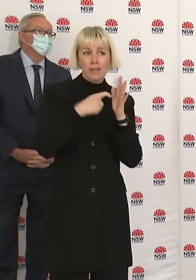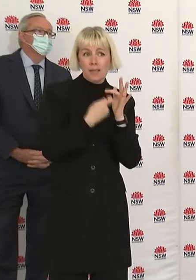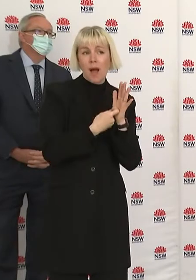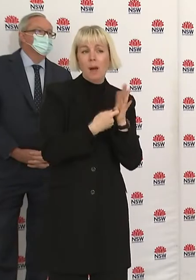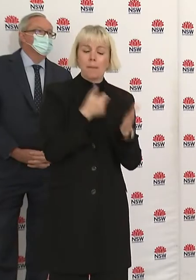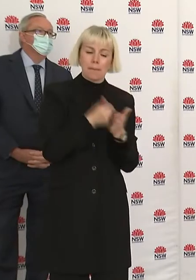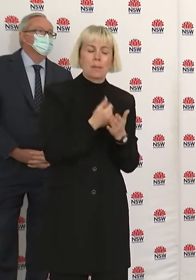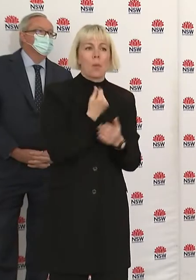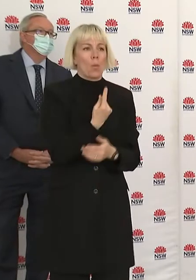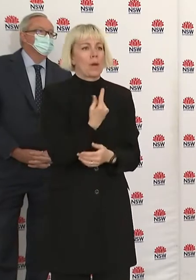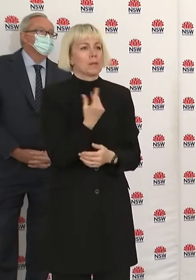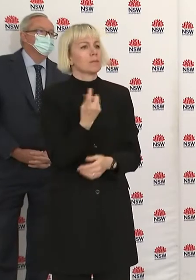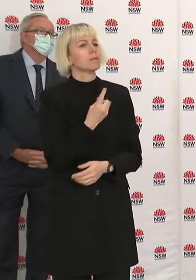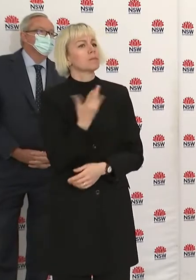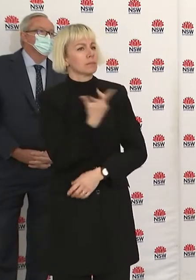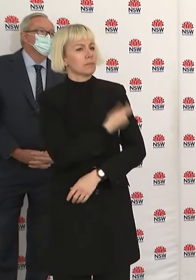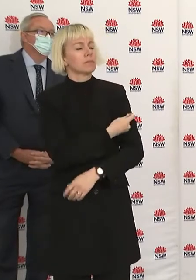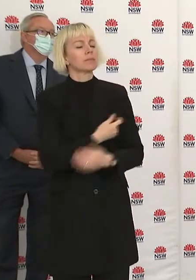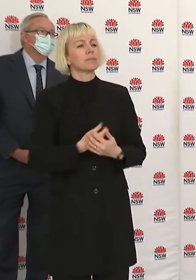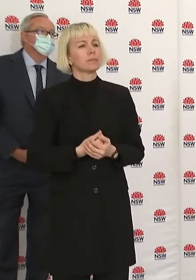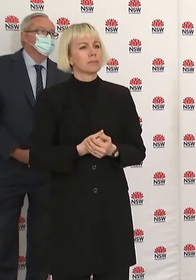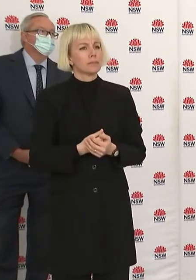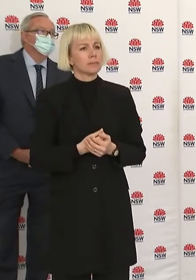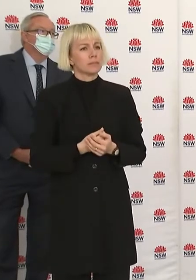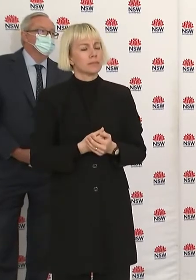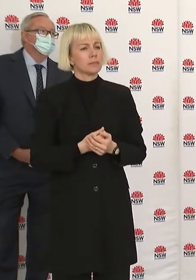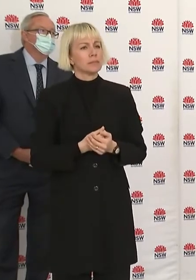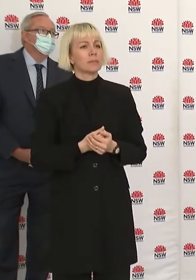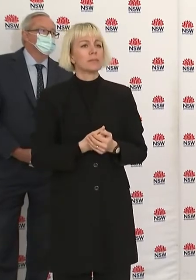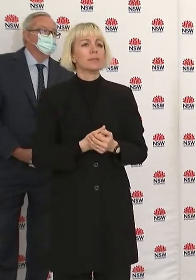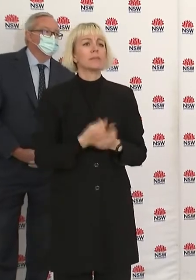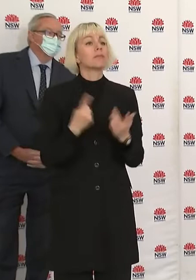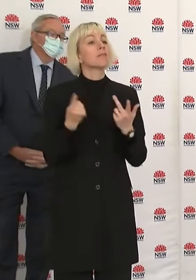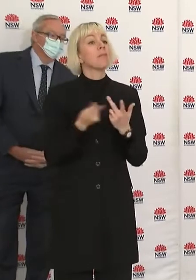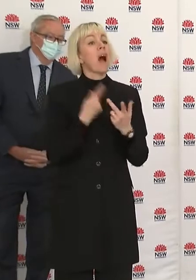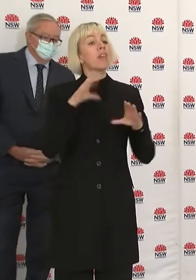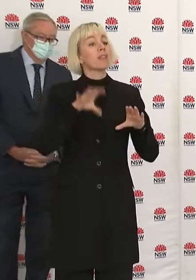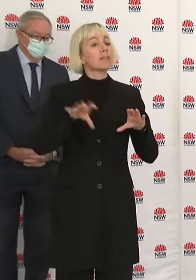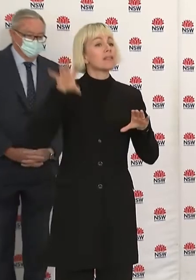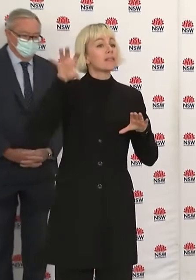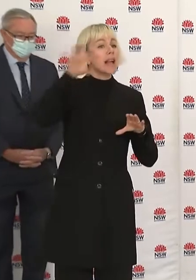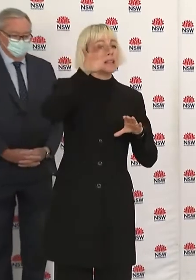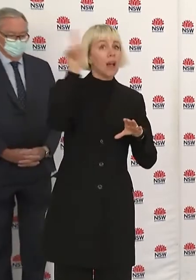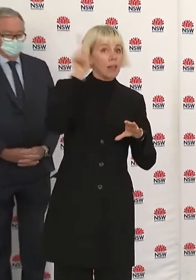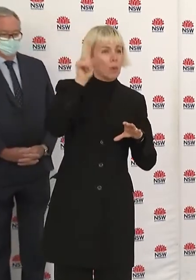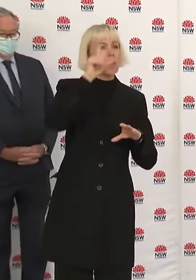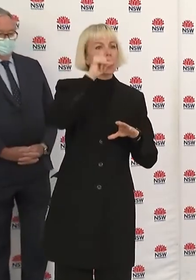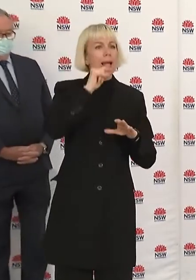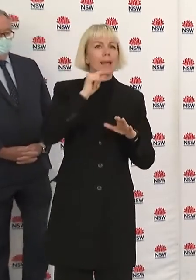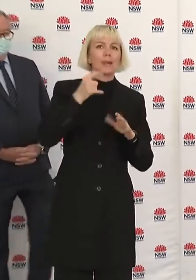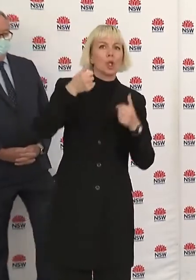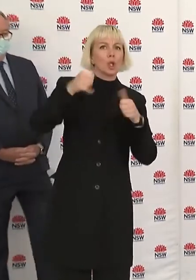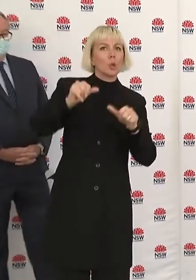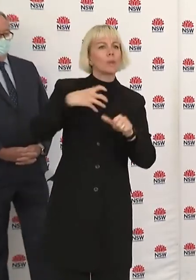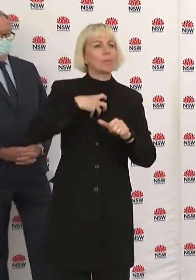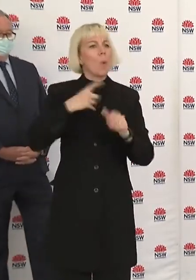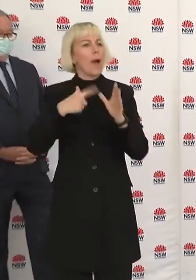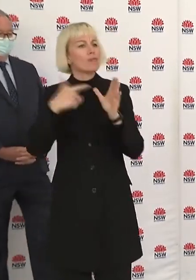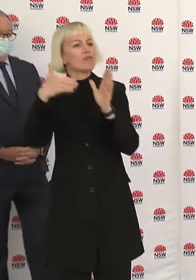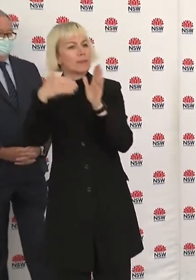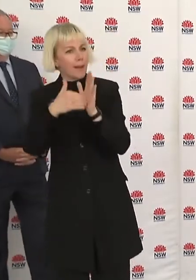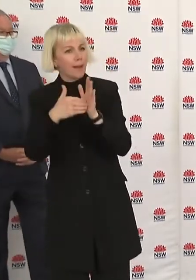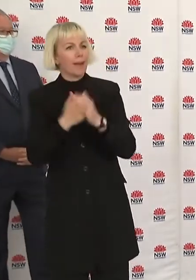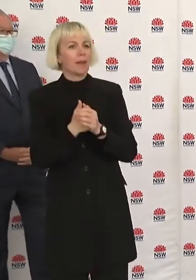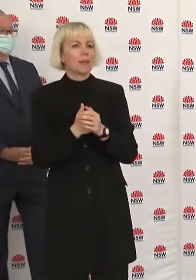populations. Other states can rely on AstraZeneca more than we can. Of course, we're encouraging everybody